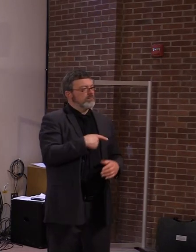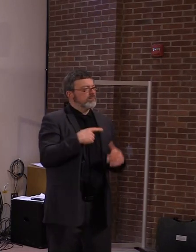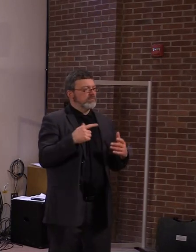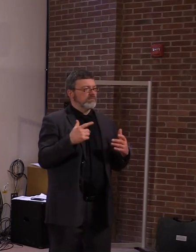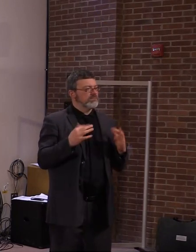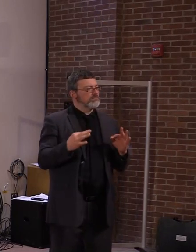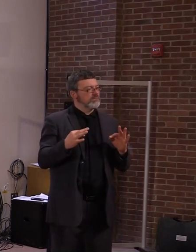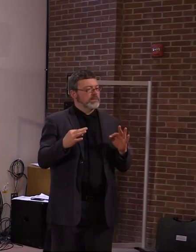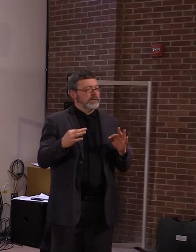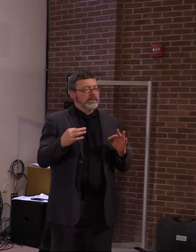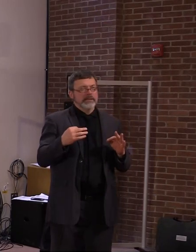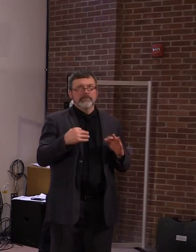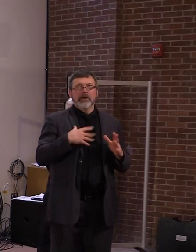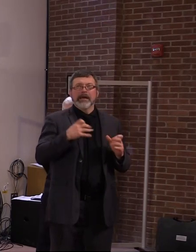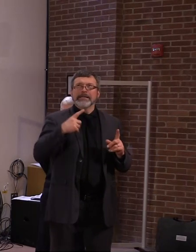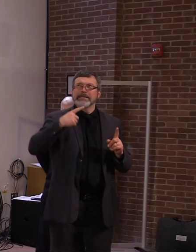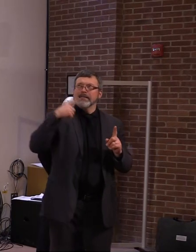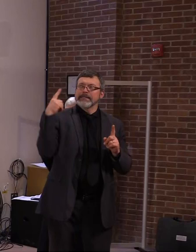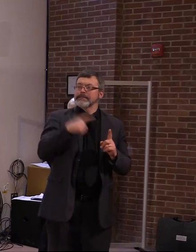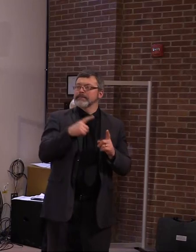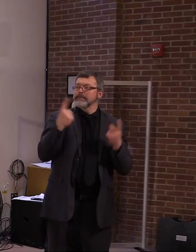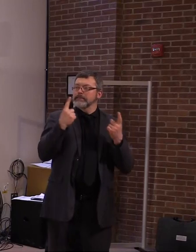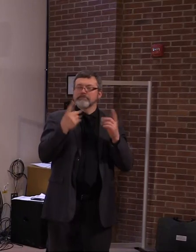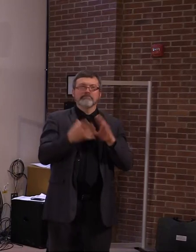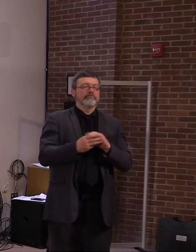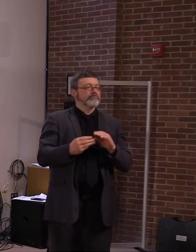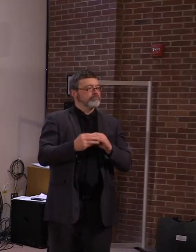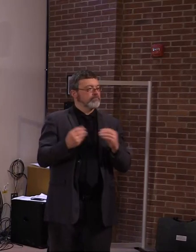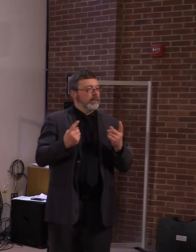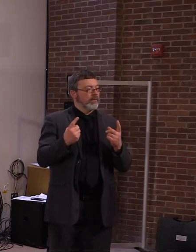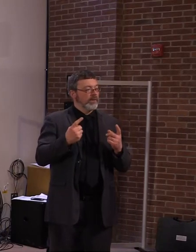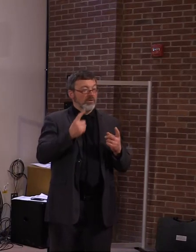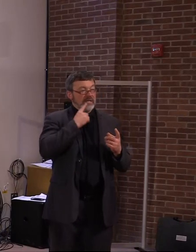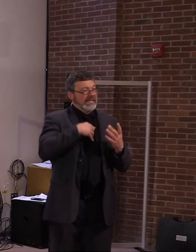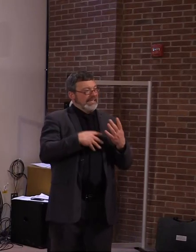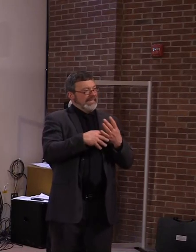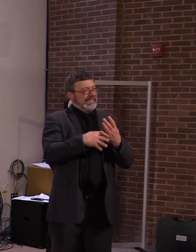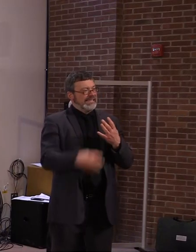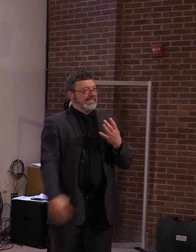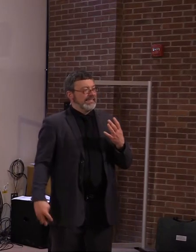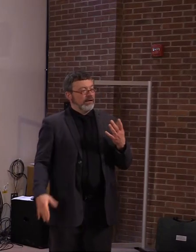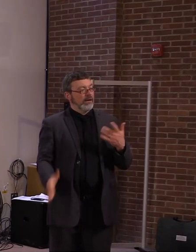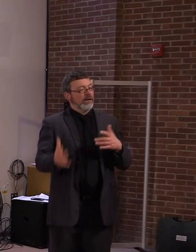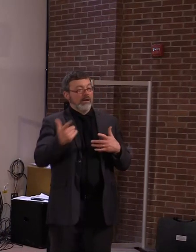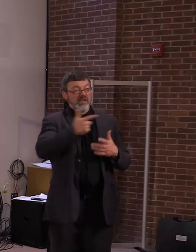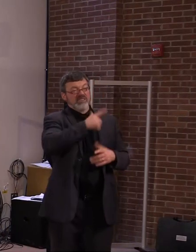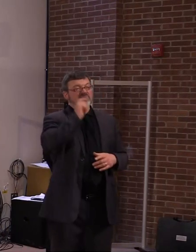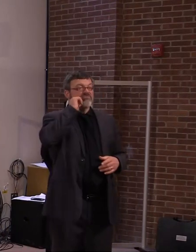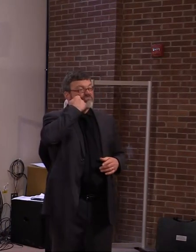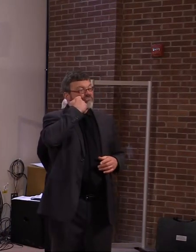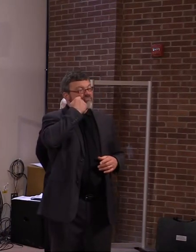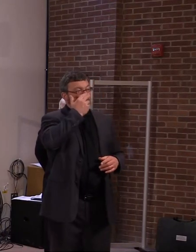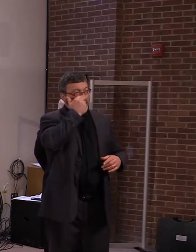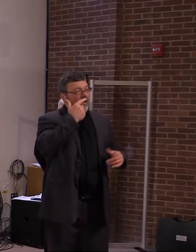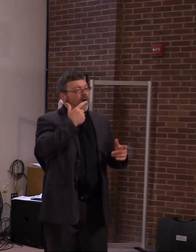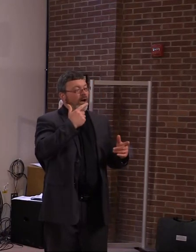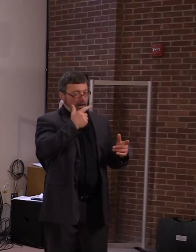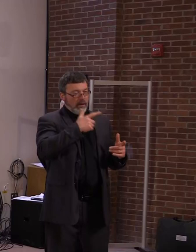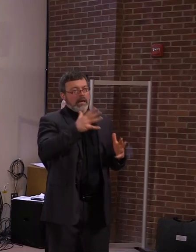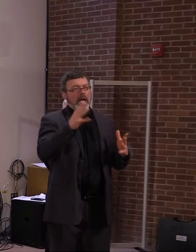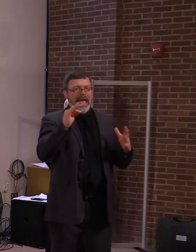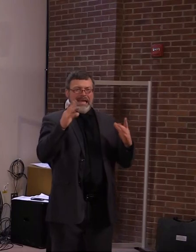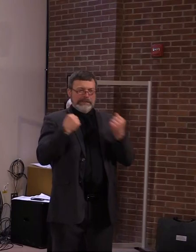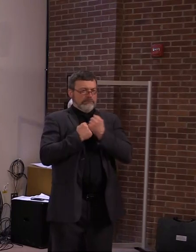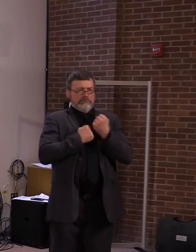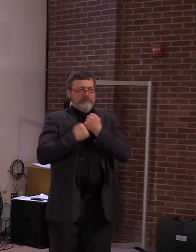particular, but there are many. He has a great sense of humor, and it's helped us get through this trying, challenging